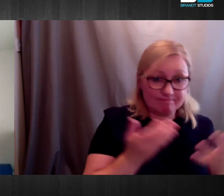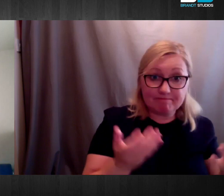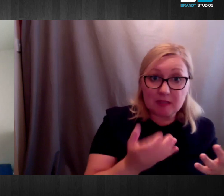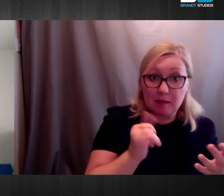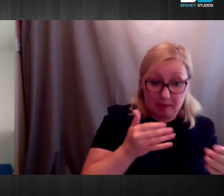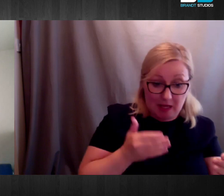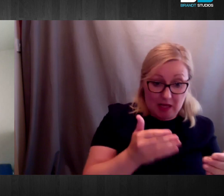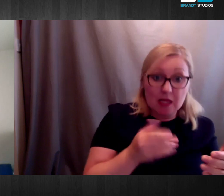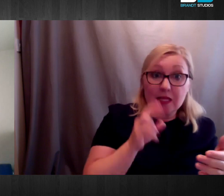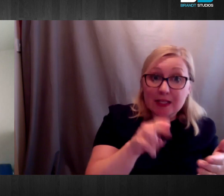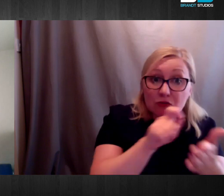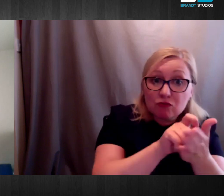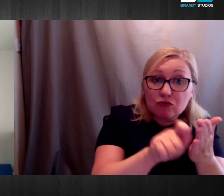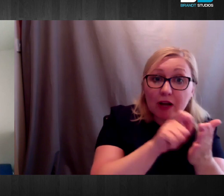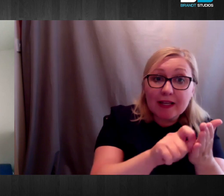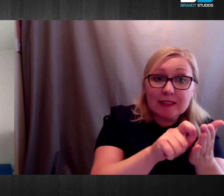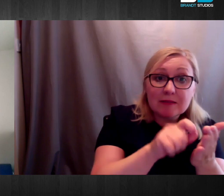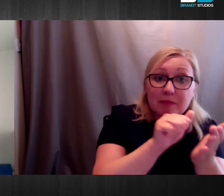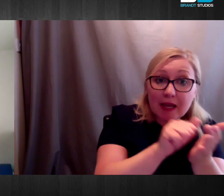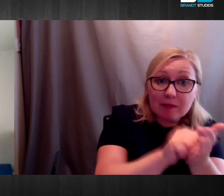whatever, analyze data.